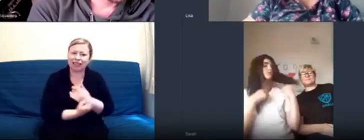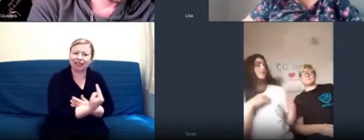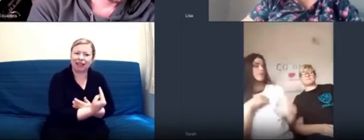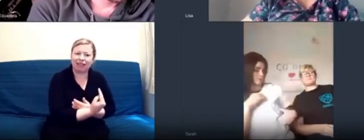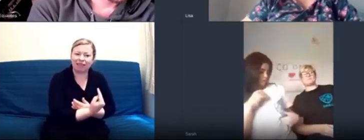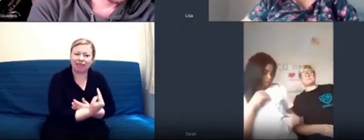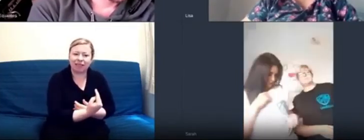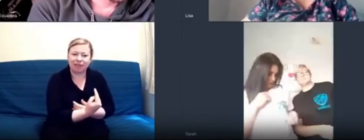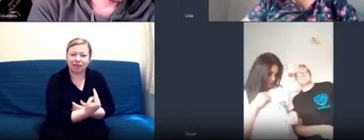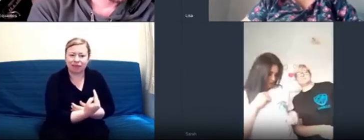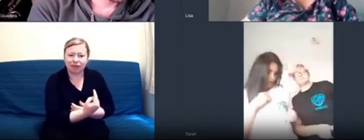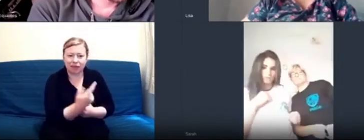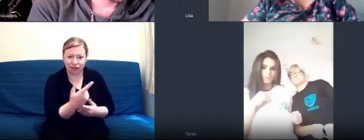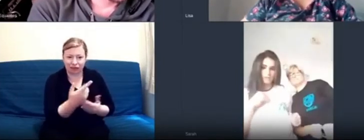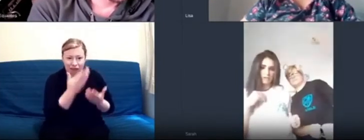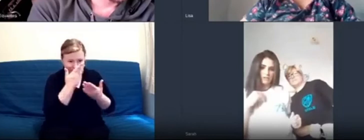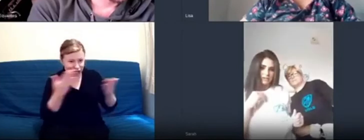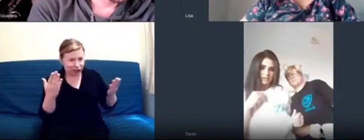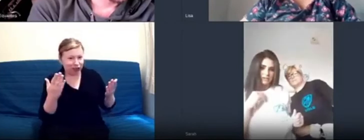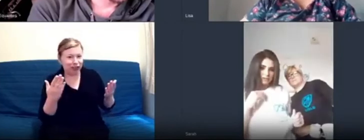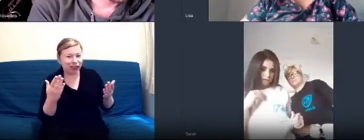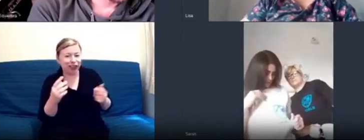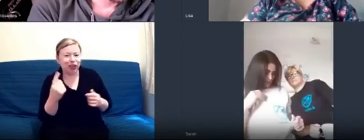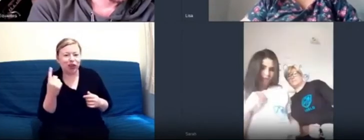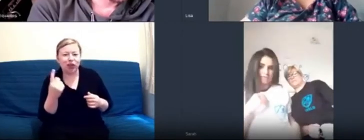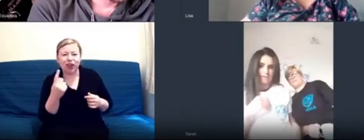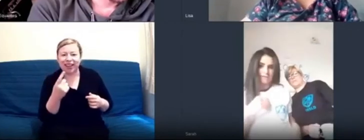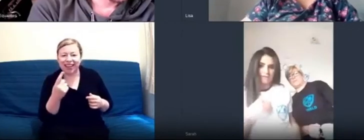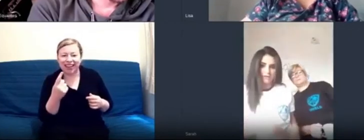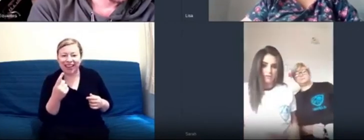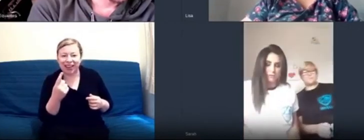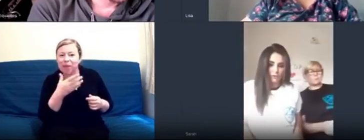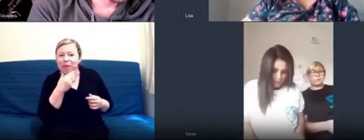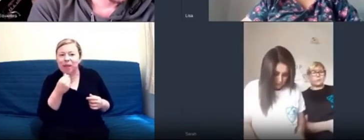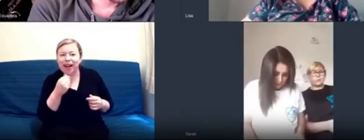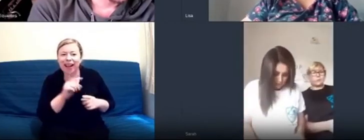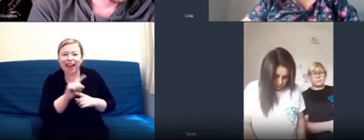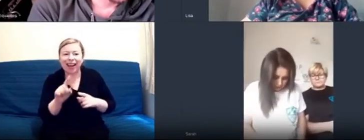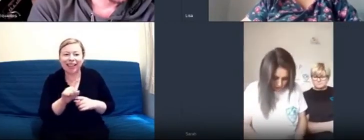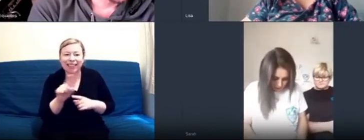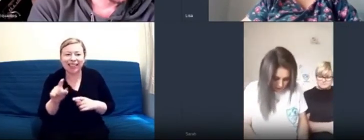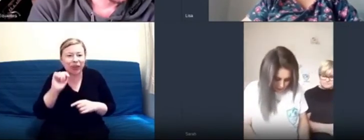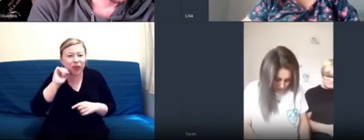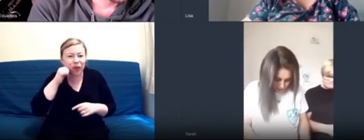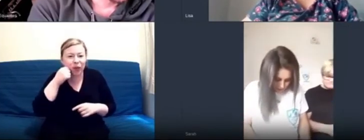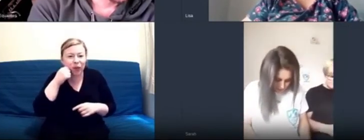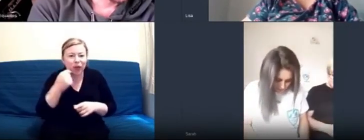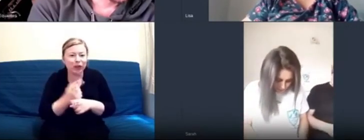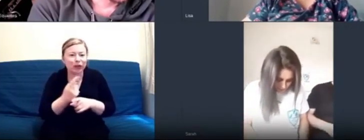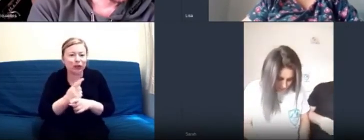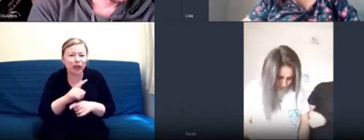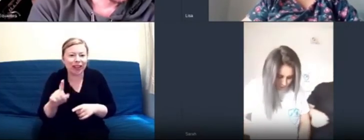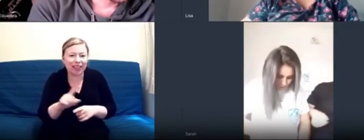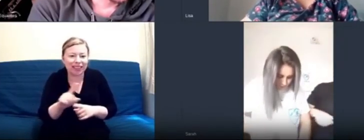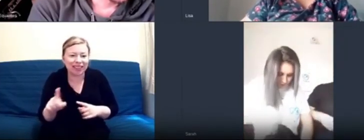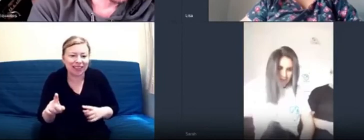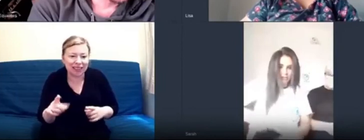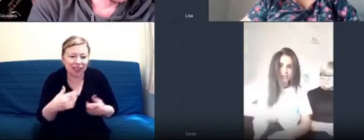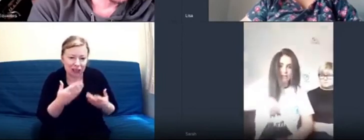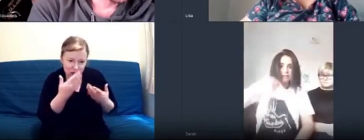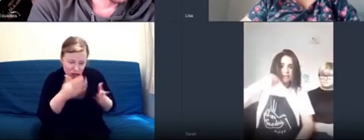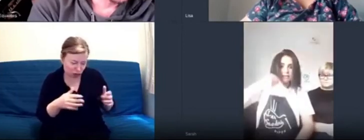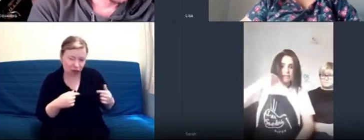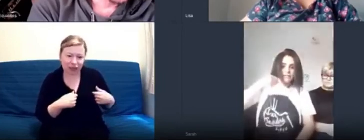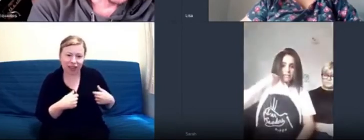sorry, and we're just a shout out to one of your gentlemen that you're going to have later on who sponsored our t-shirts. And I left this for the big